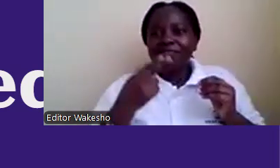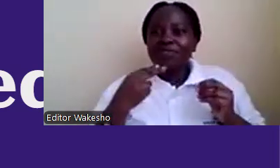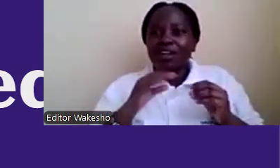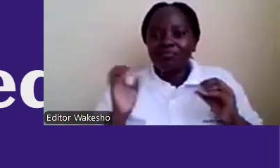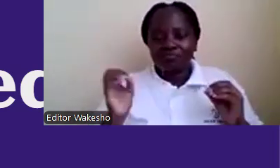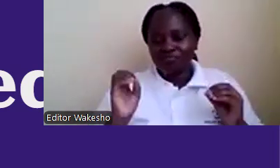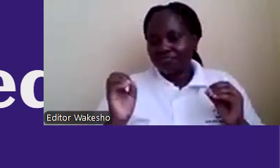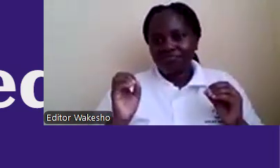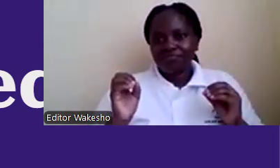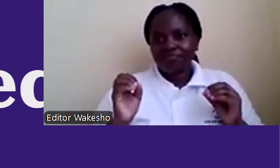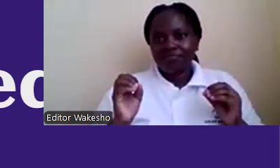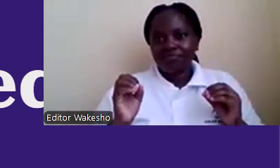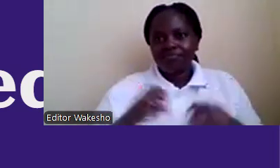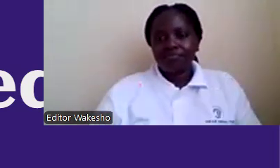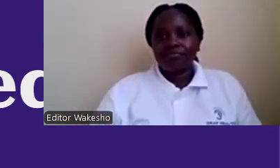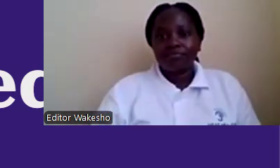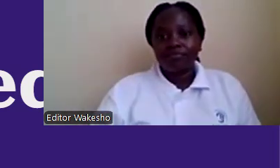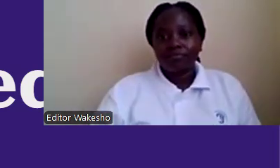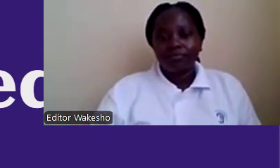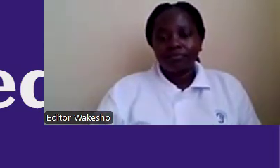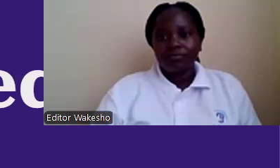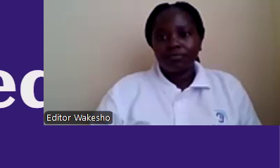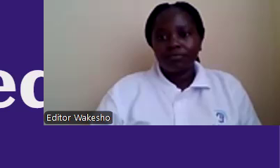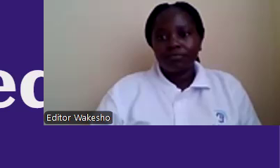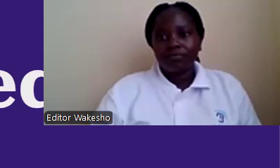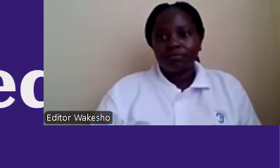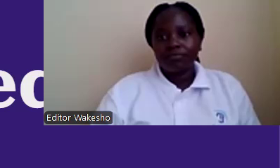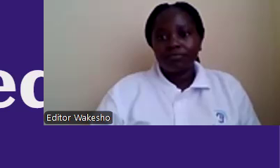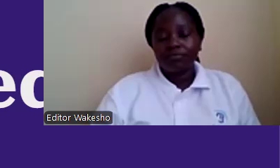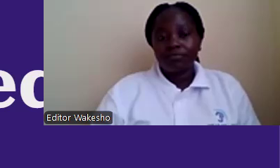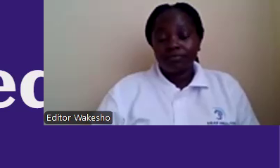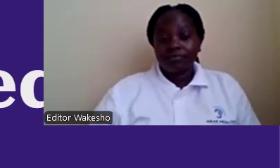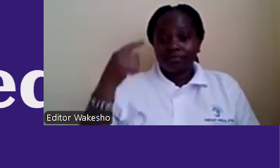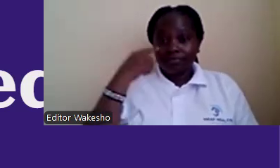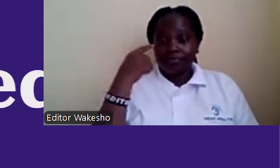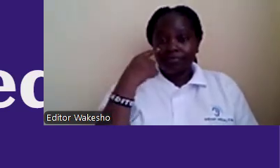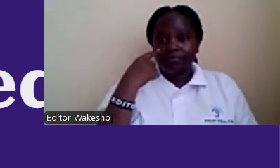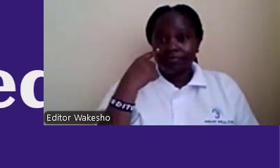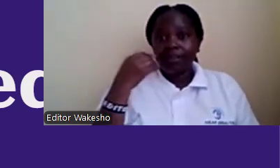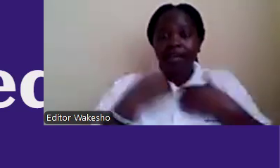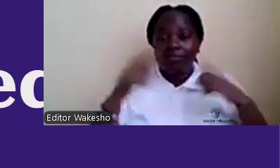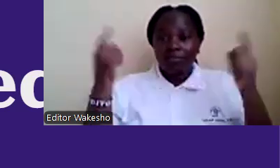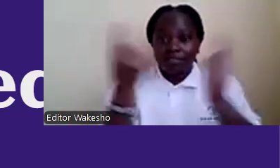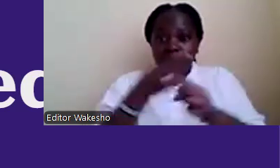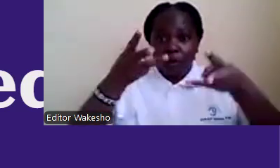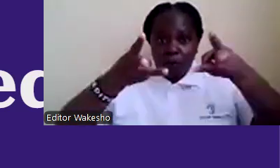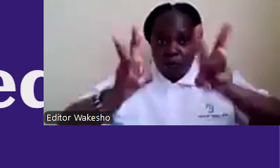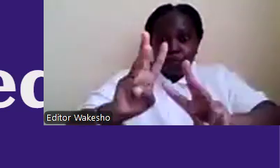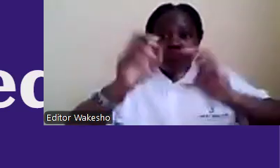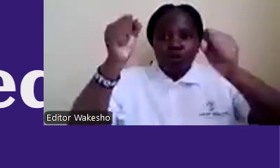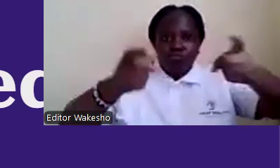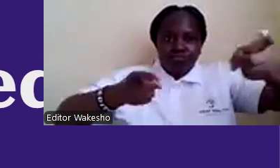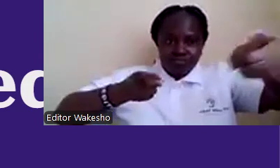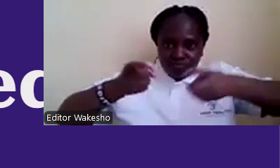of. So as we can see, we have different ways of managing